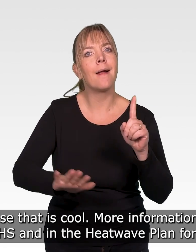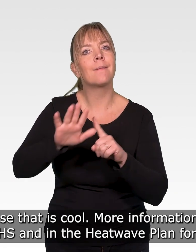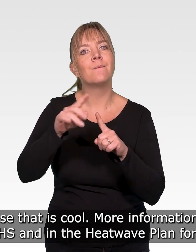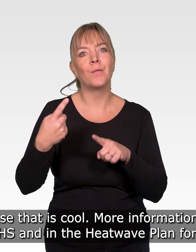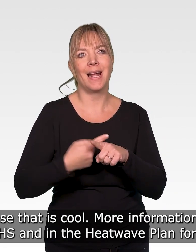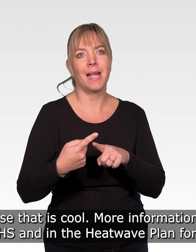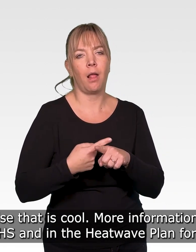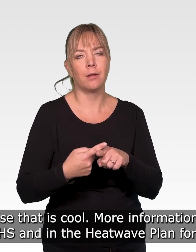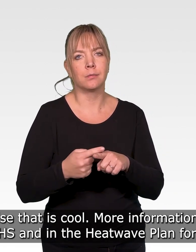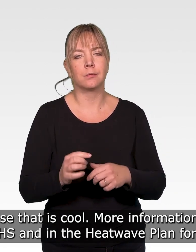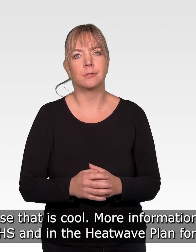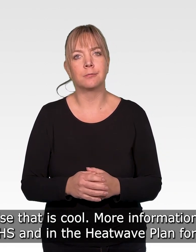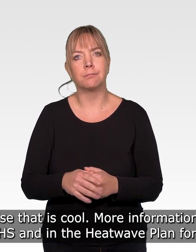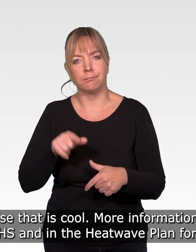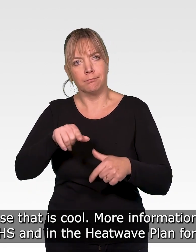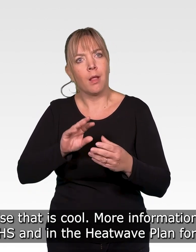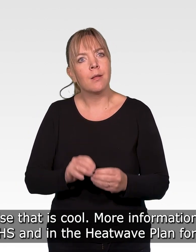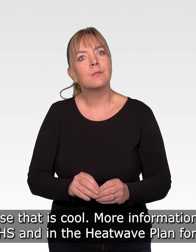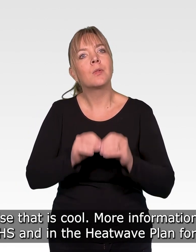Agency, UKHSA.